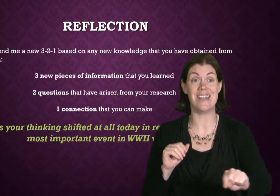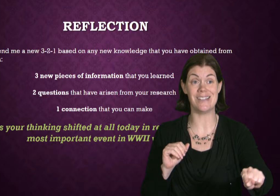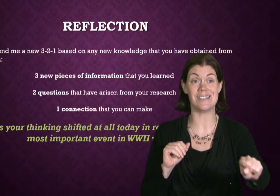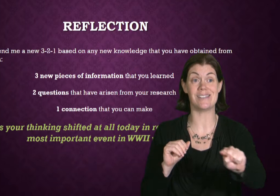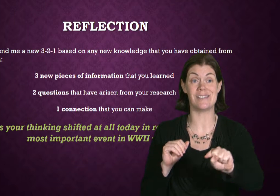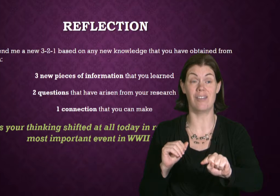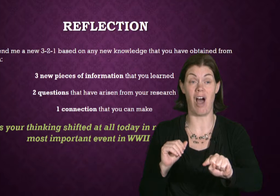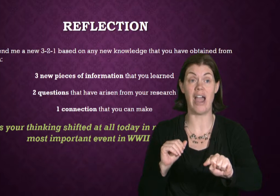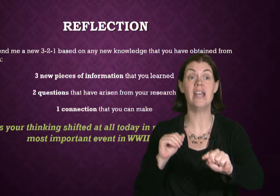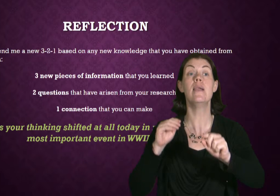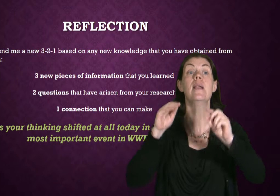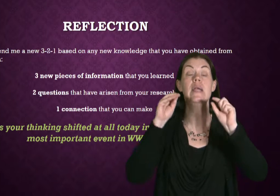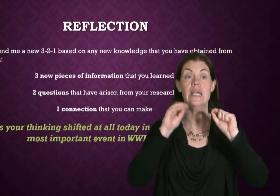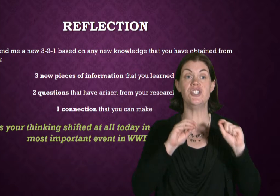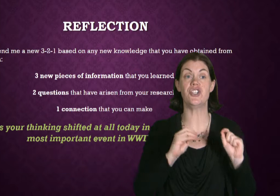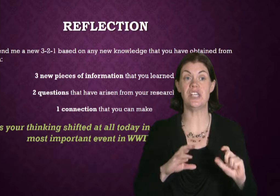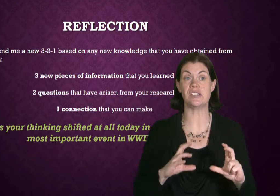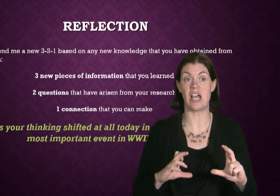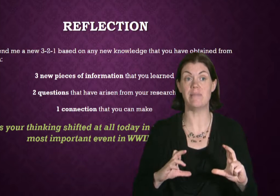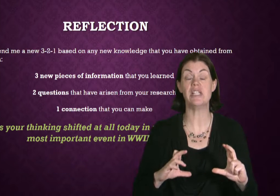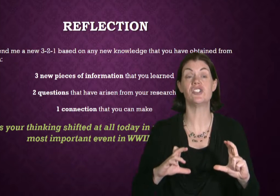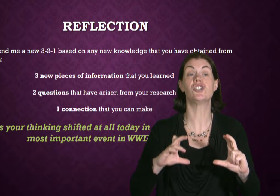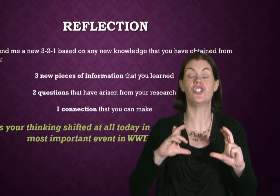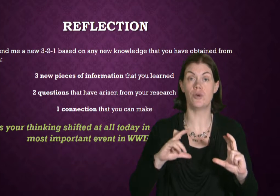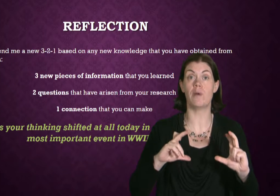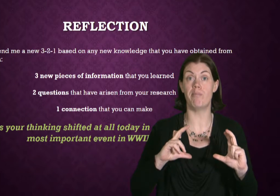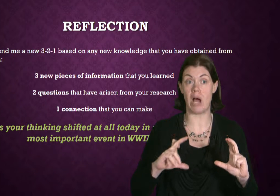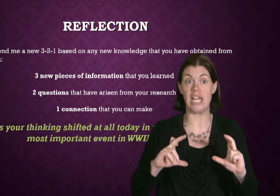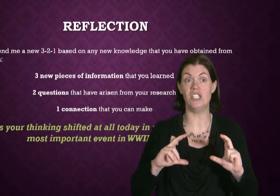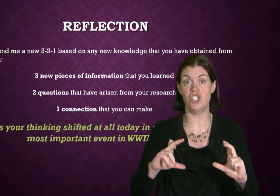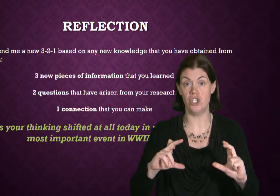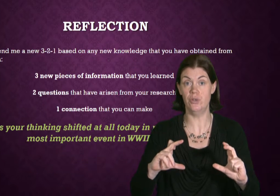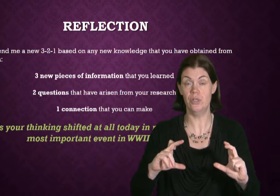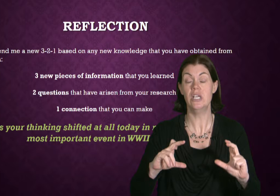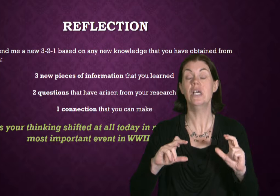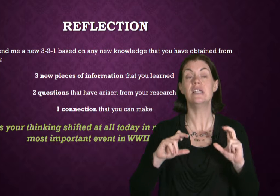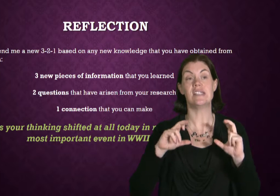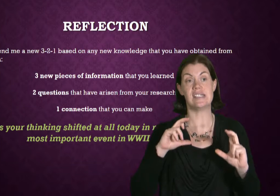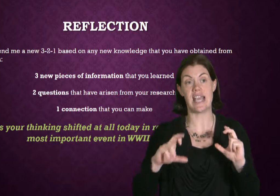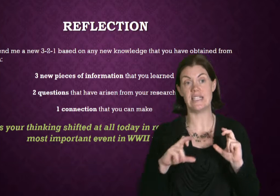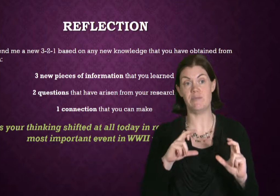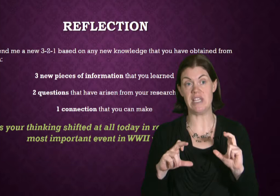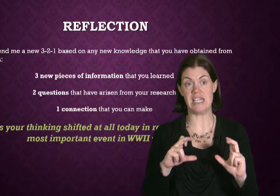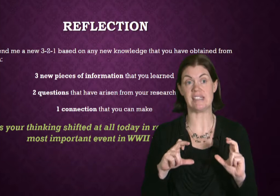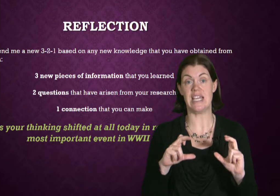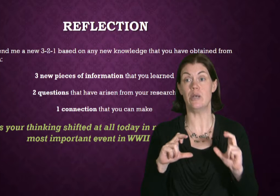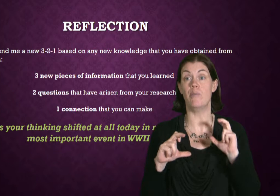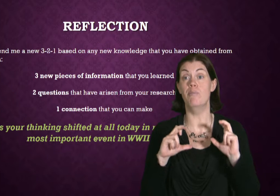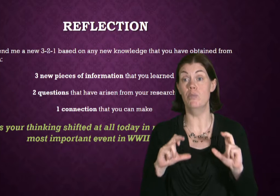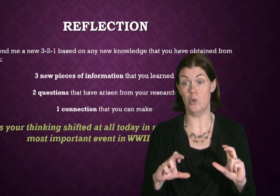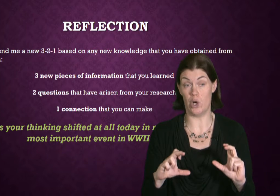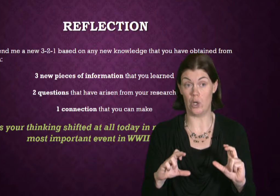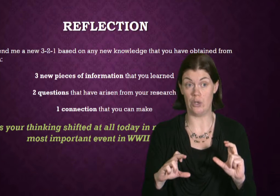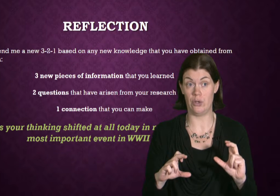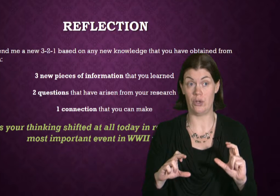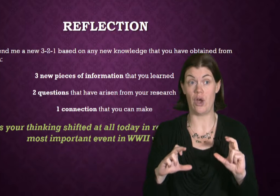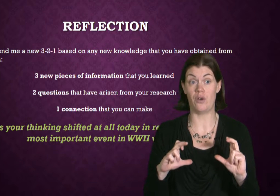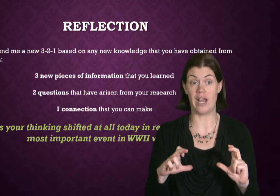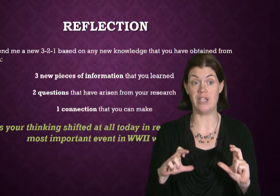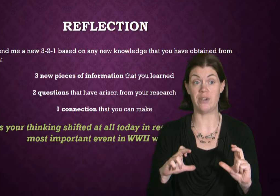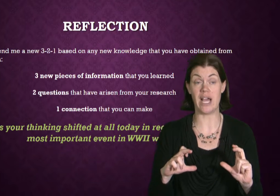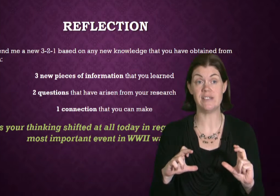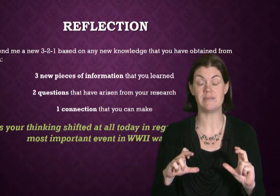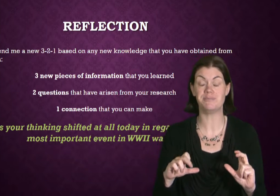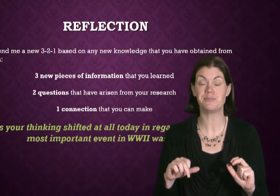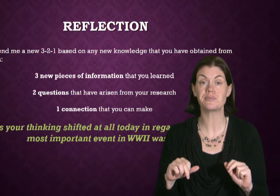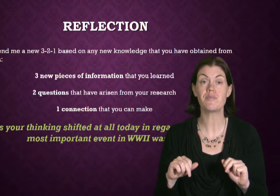put this slide into the assignment to remind you to send me this in Moodle. All